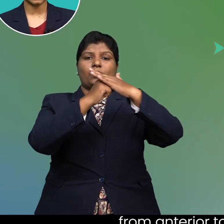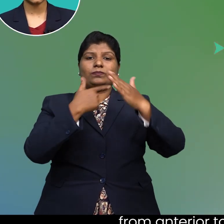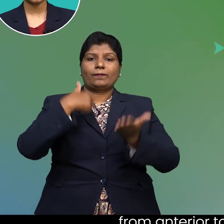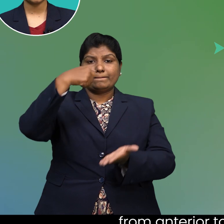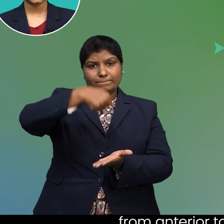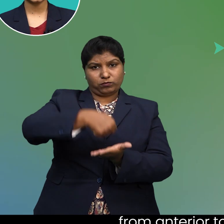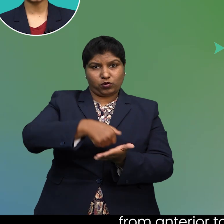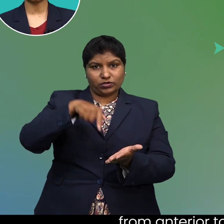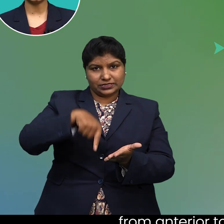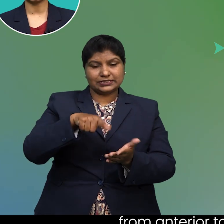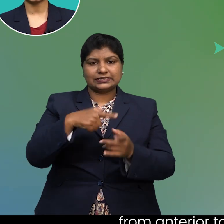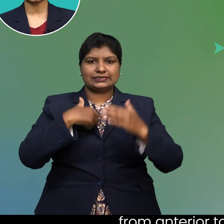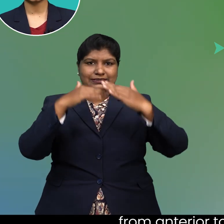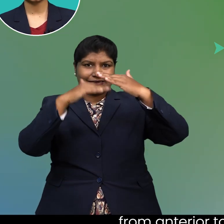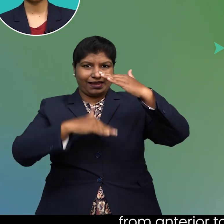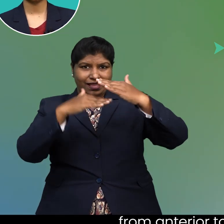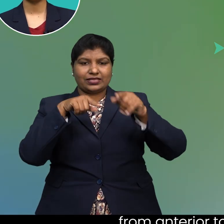excretion.